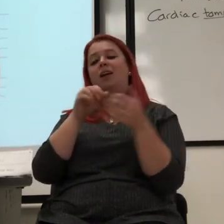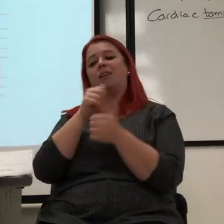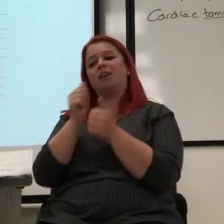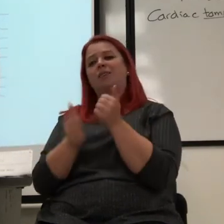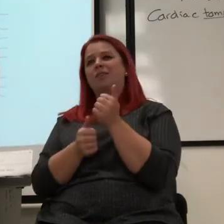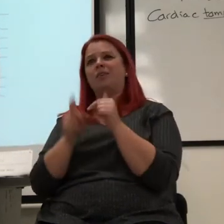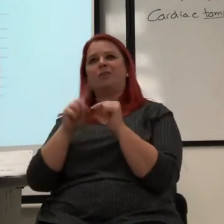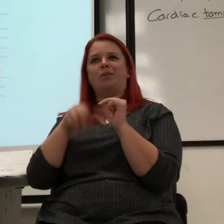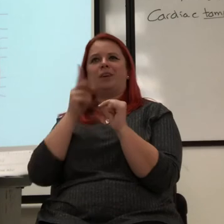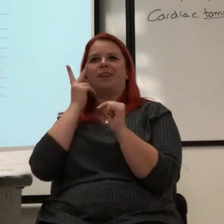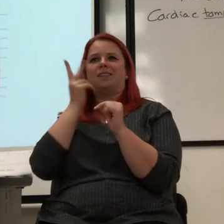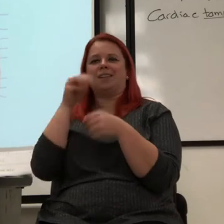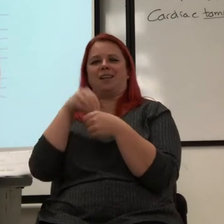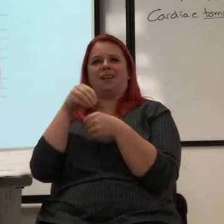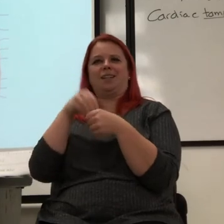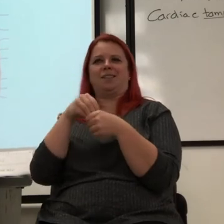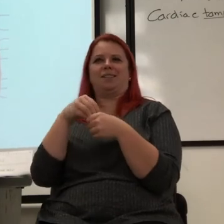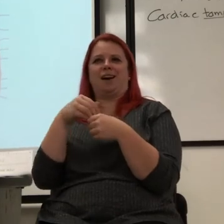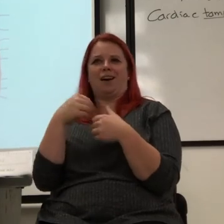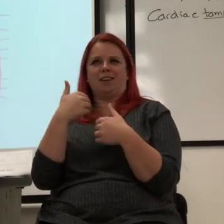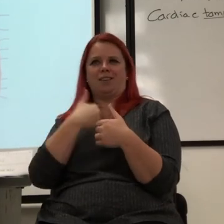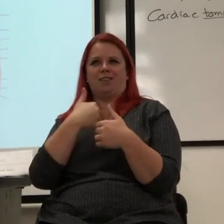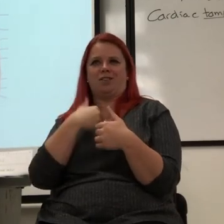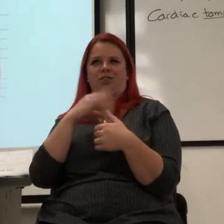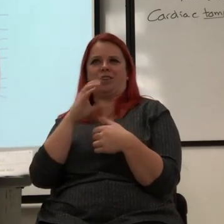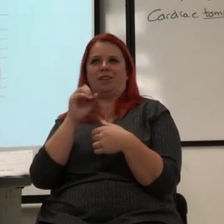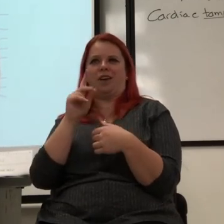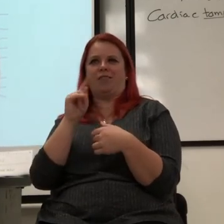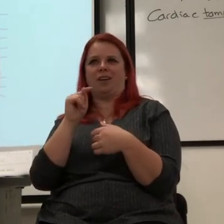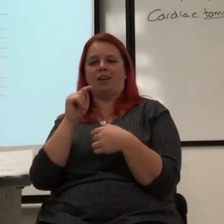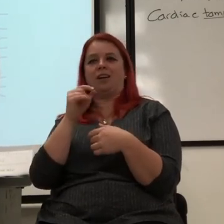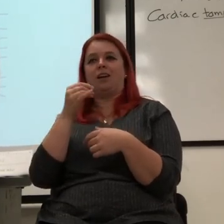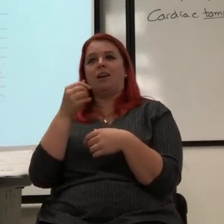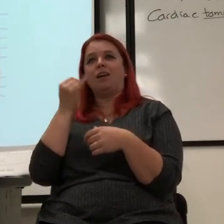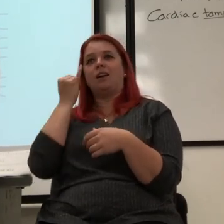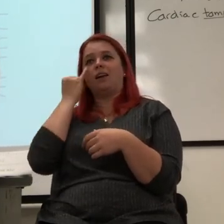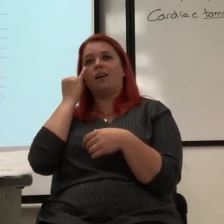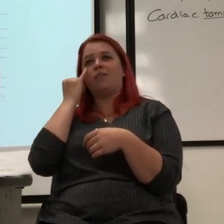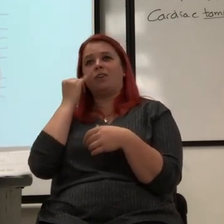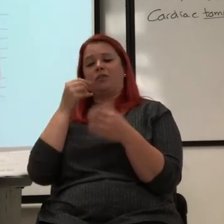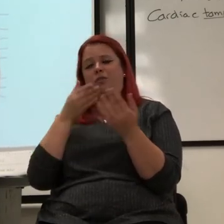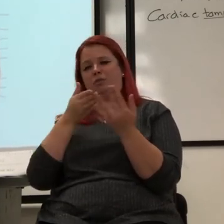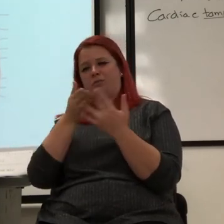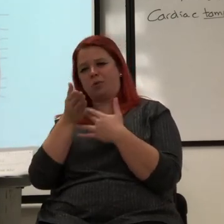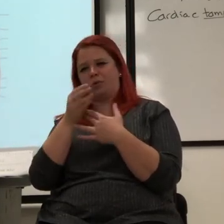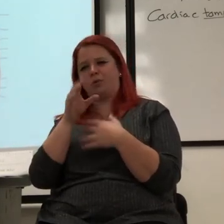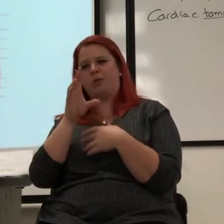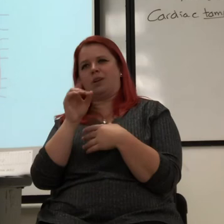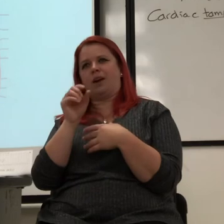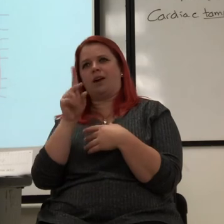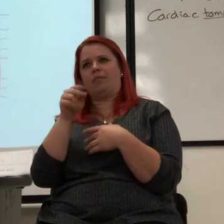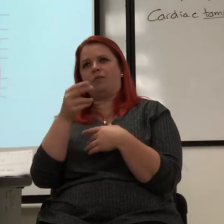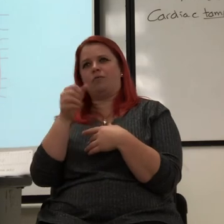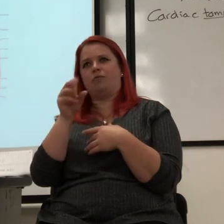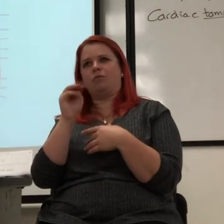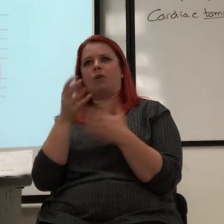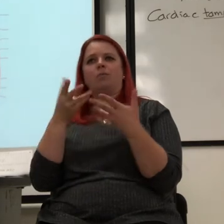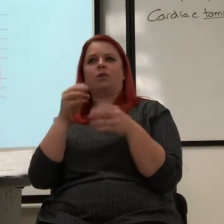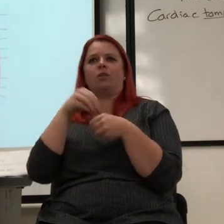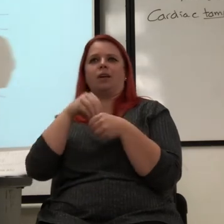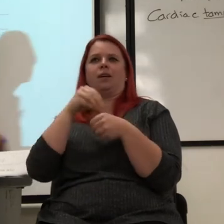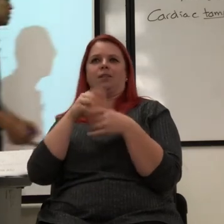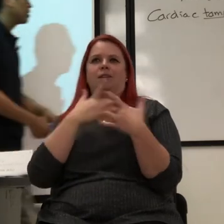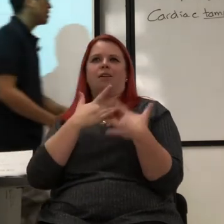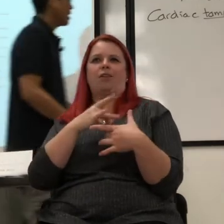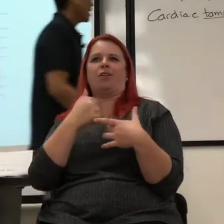chest cavity. As soon as it goes through the diaphragm, it's already in the heart, and you can't even see it in the chest. So let me write that